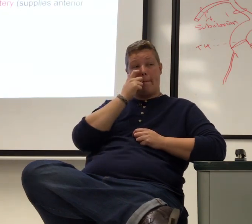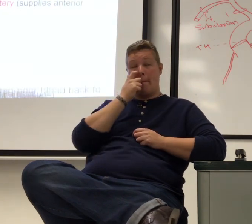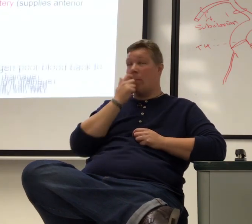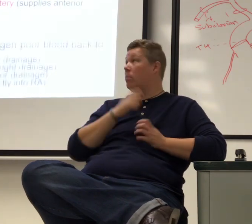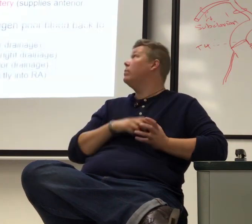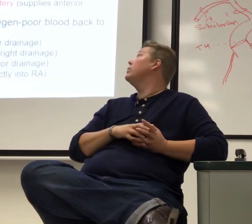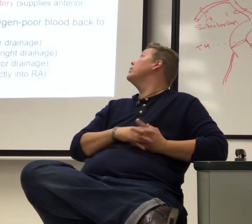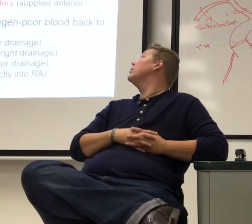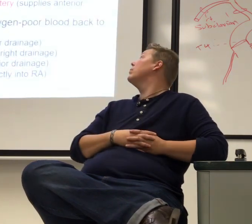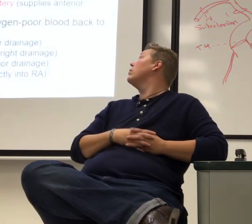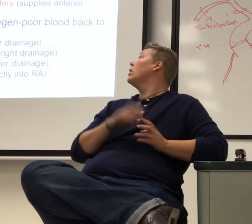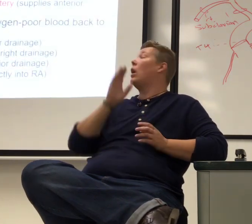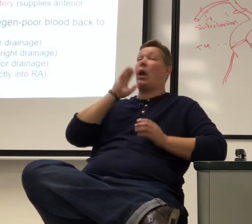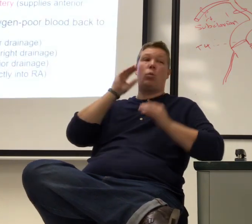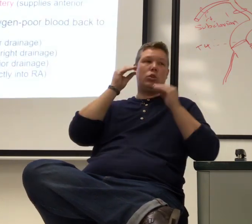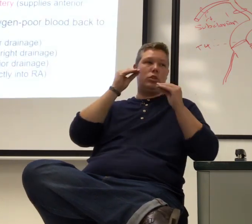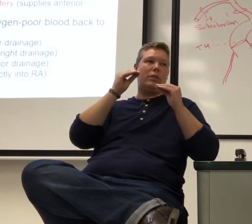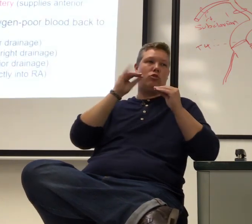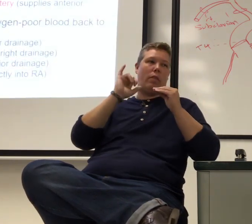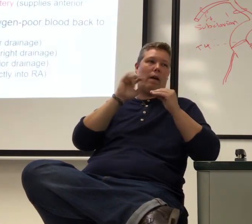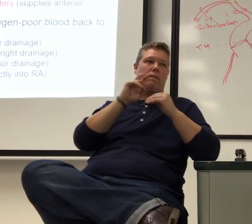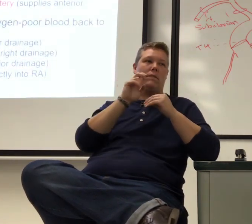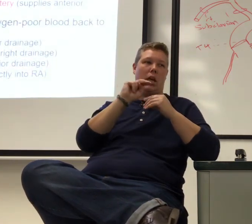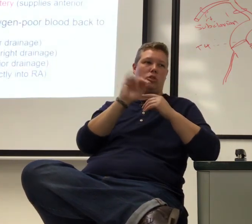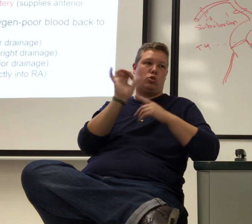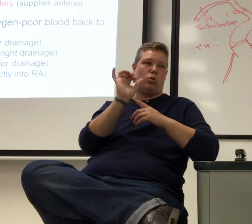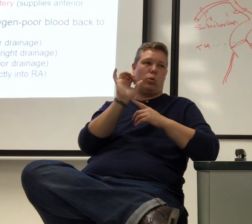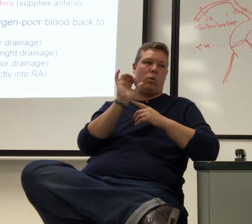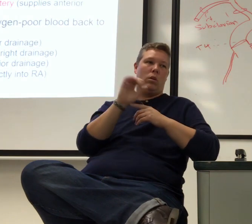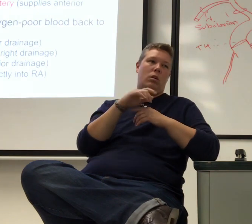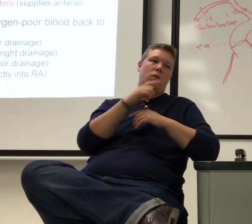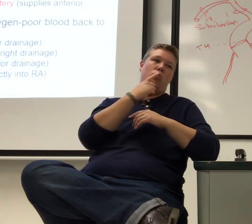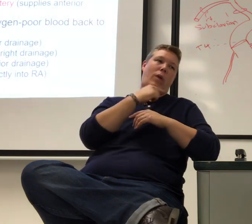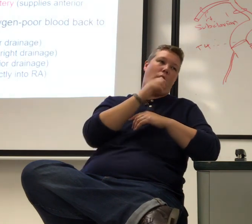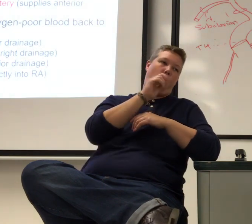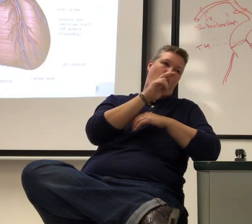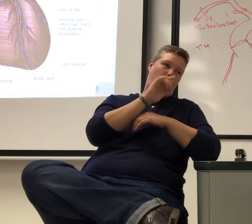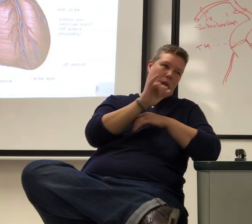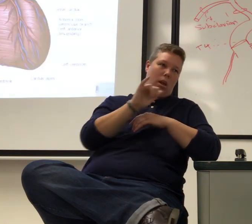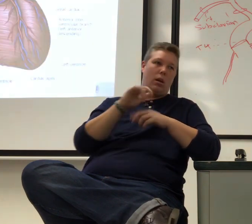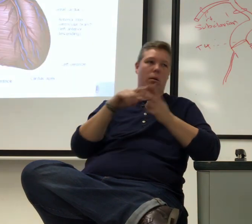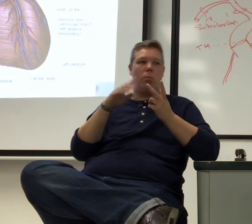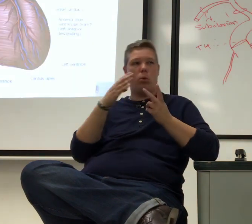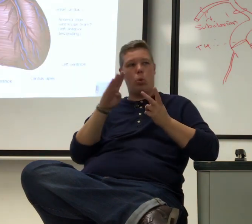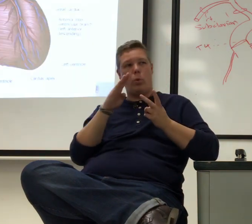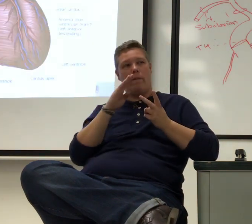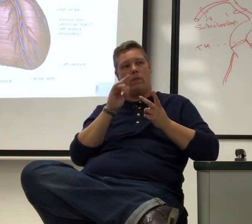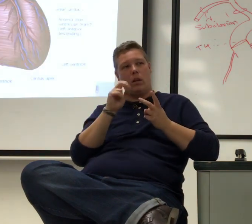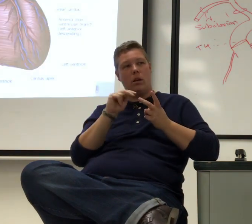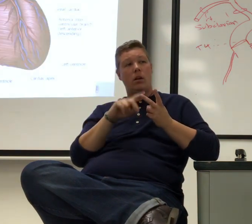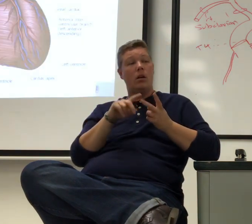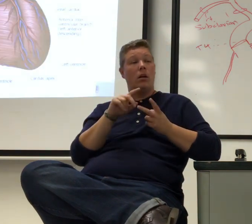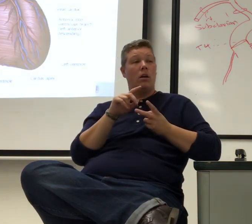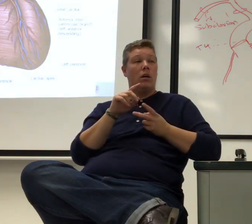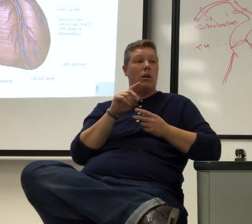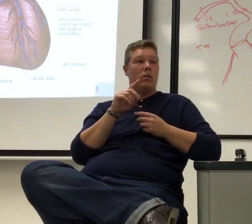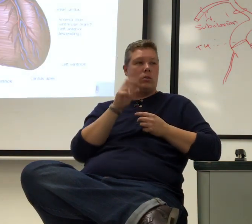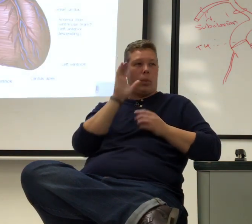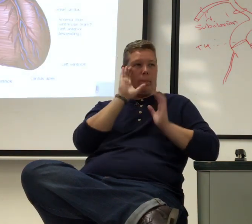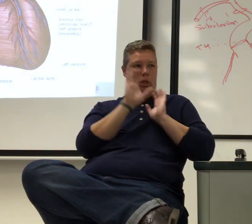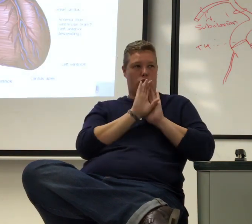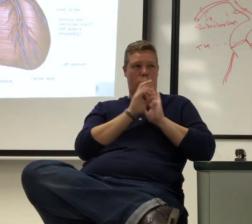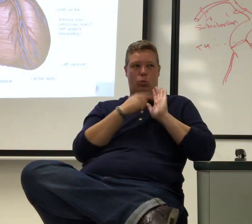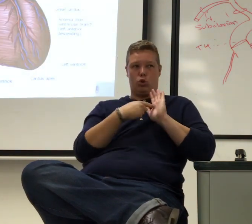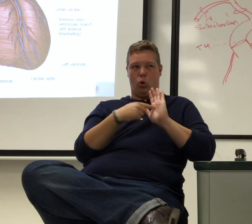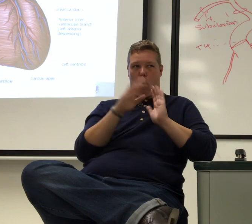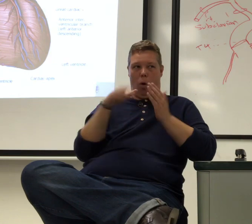okay? And I'll teach these veins as well. So these are the only ones you're responsible for. But let's look at a picture that shows those and